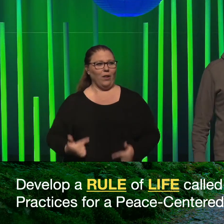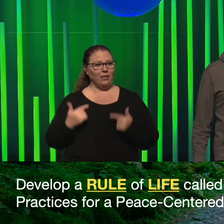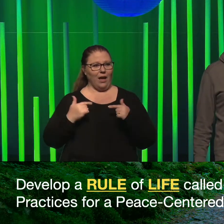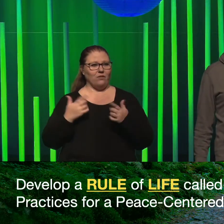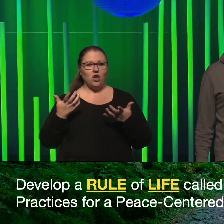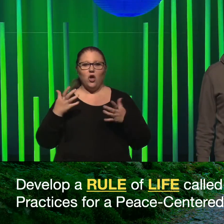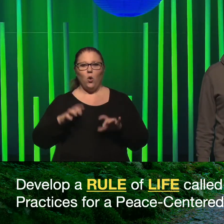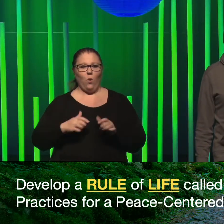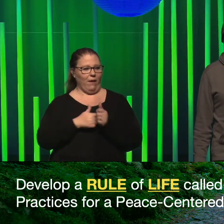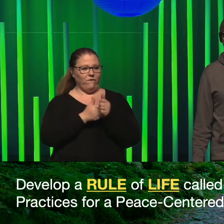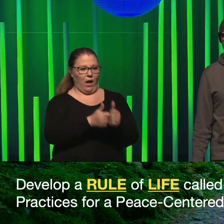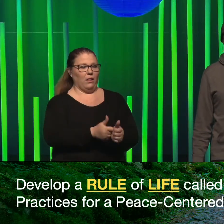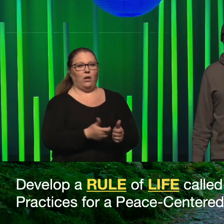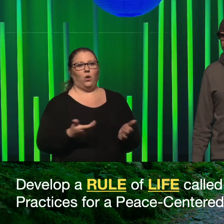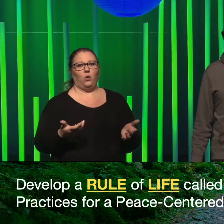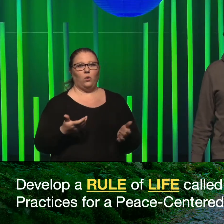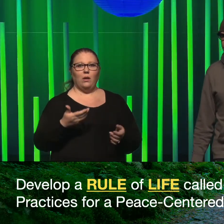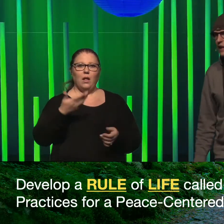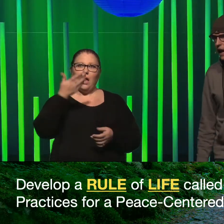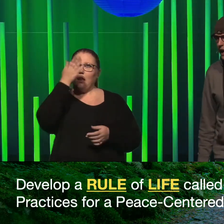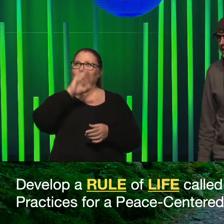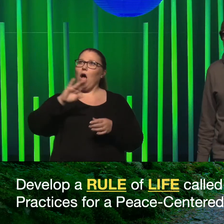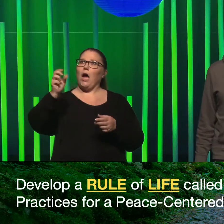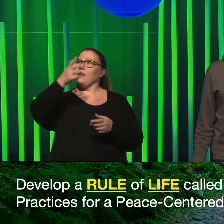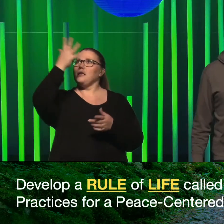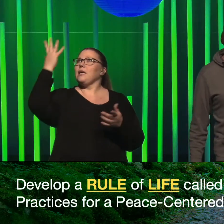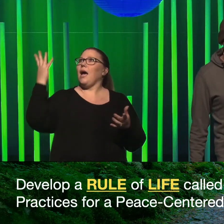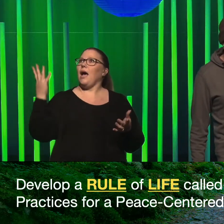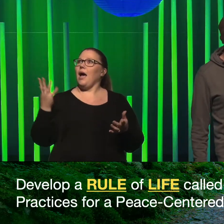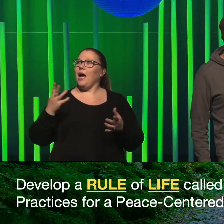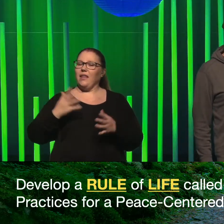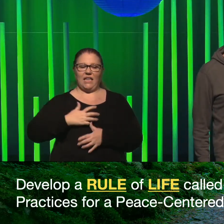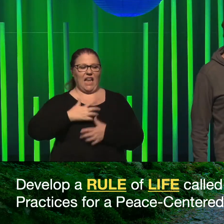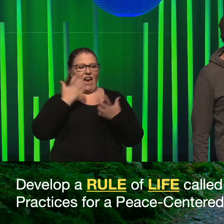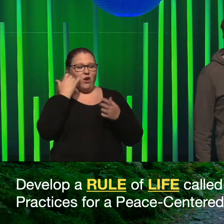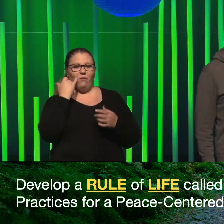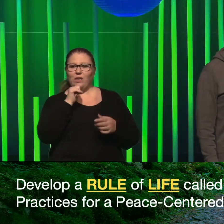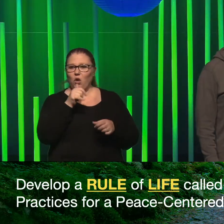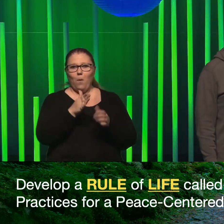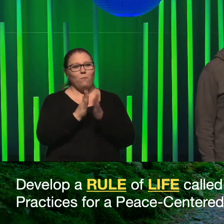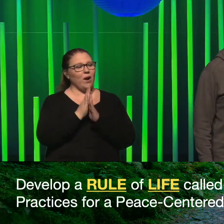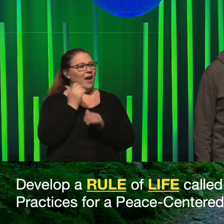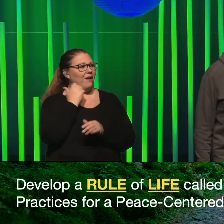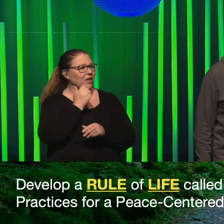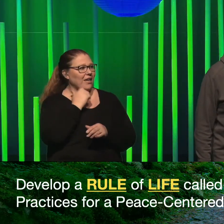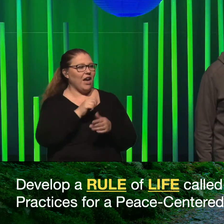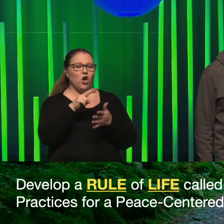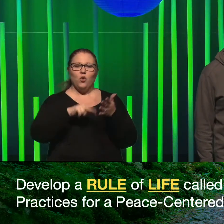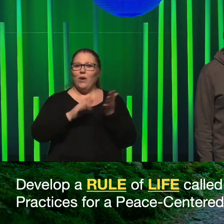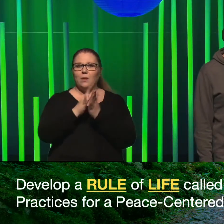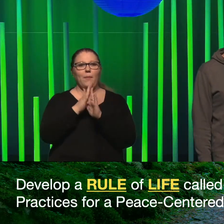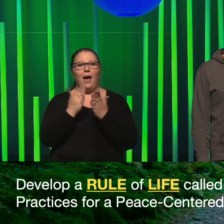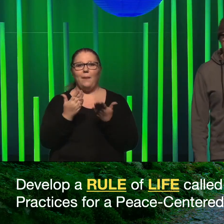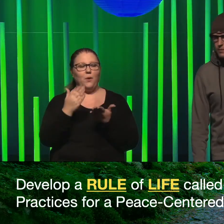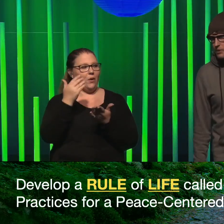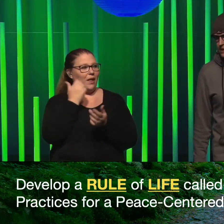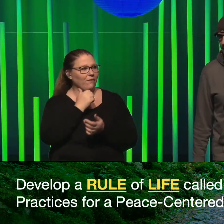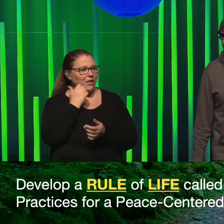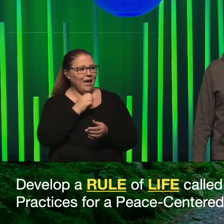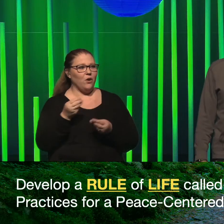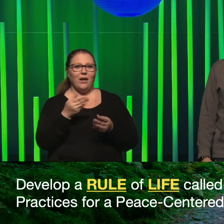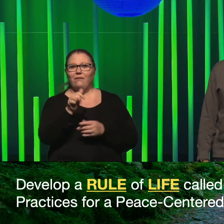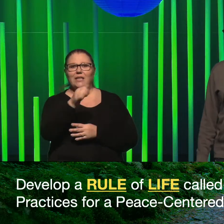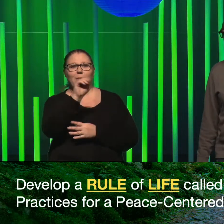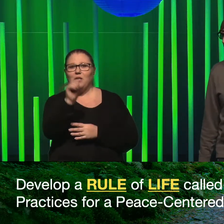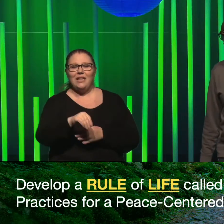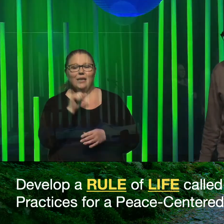to follow some like God in the sky that gets angry if we don't pray every day or read our Bible every day or give our 10%.